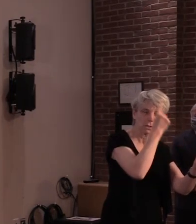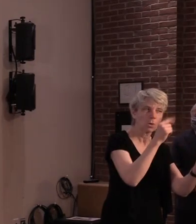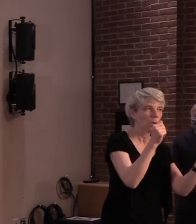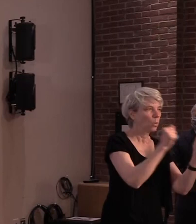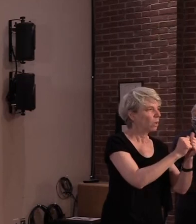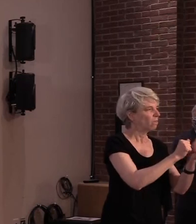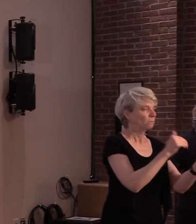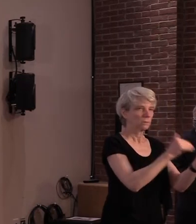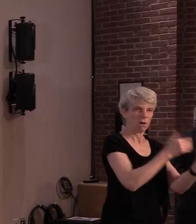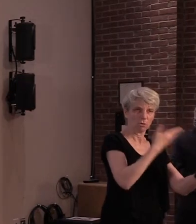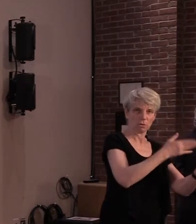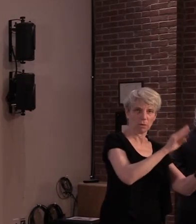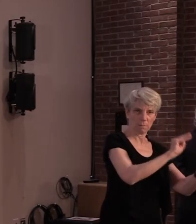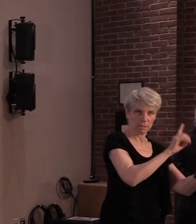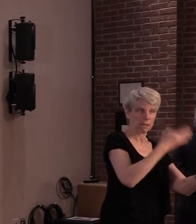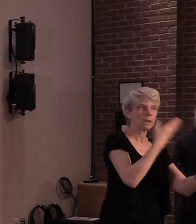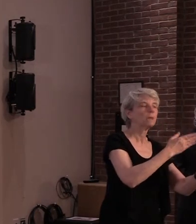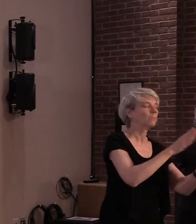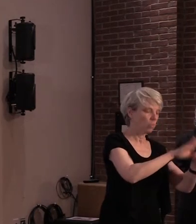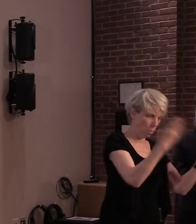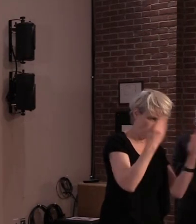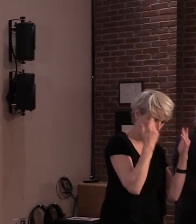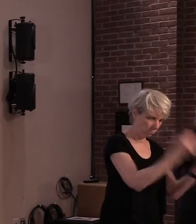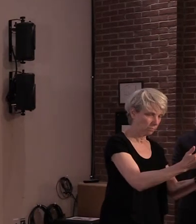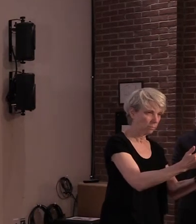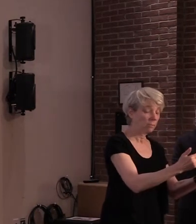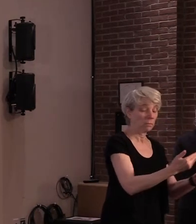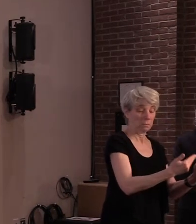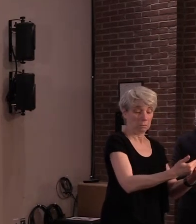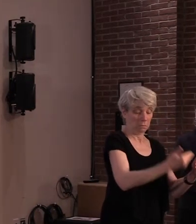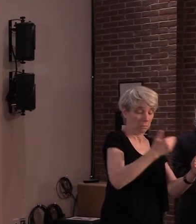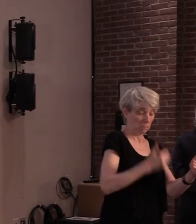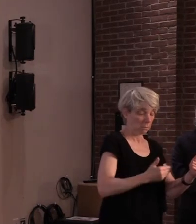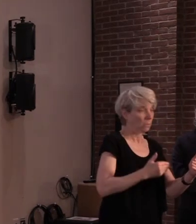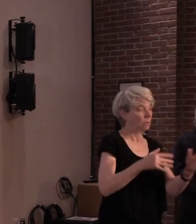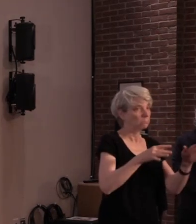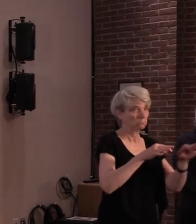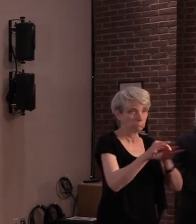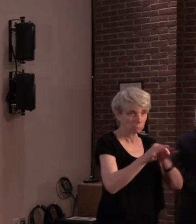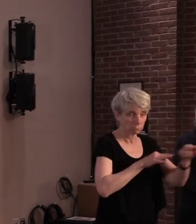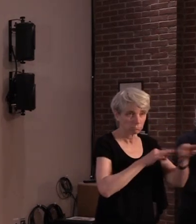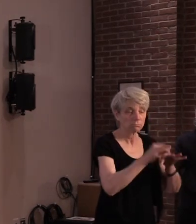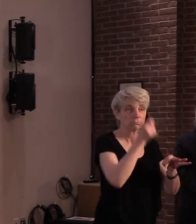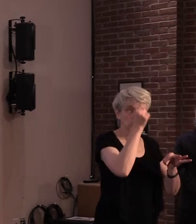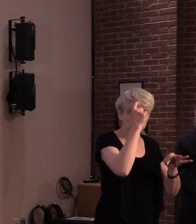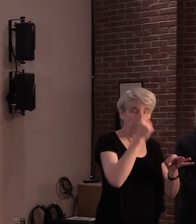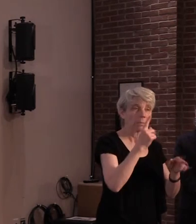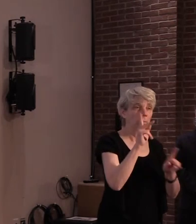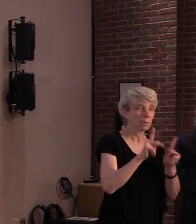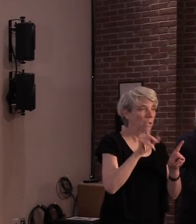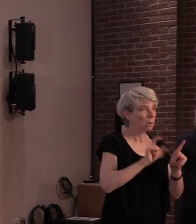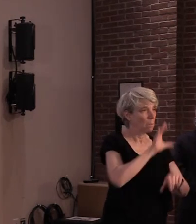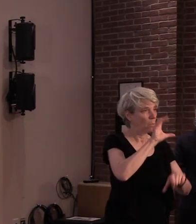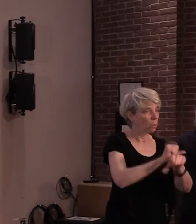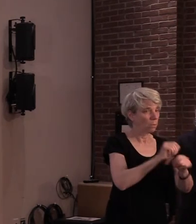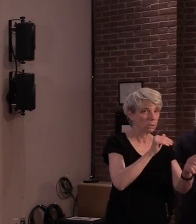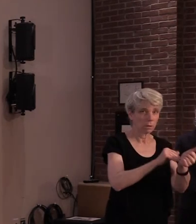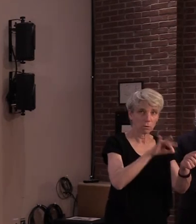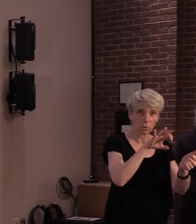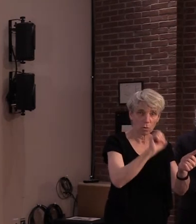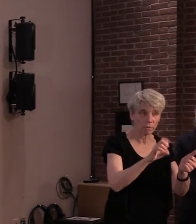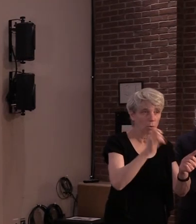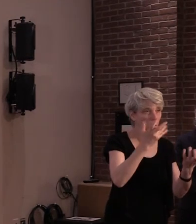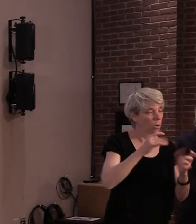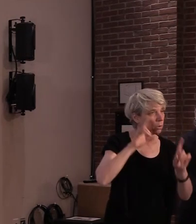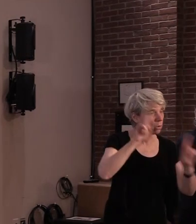physicians. At a previous press briefing, we discussed the resumption of office visits and non-urgent